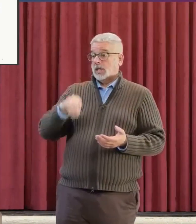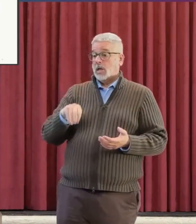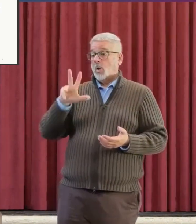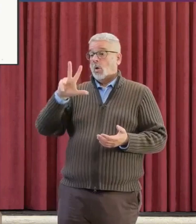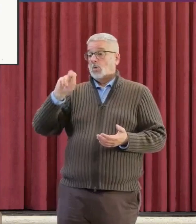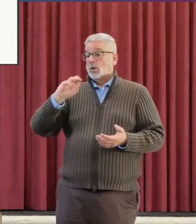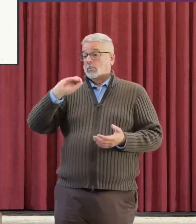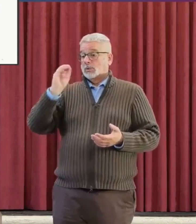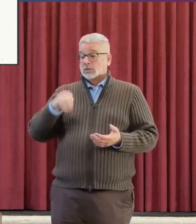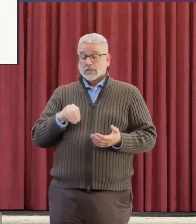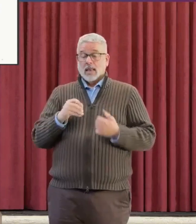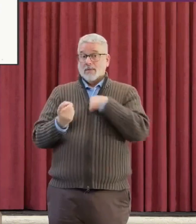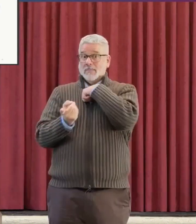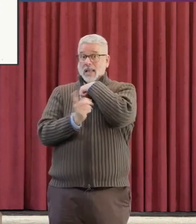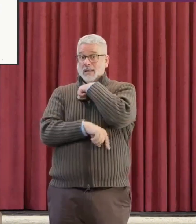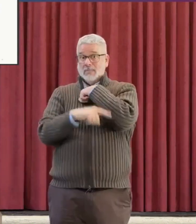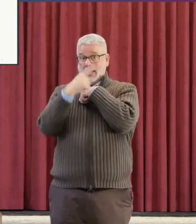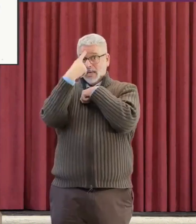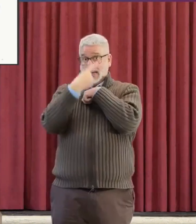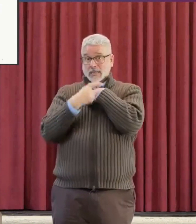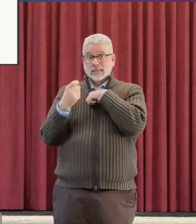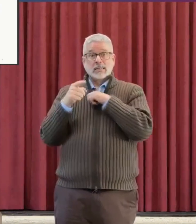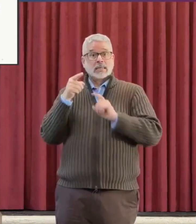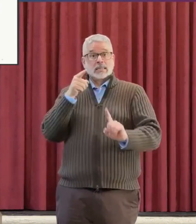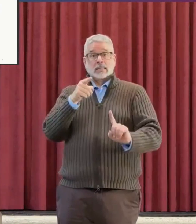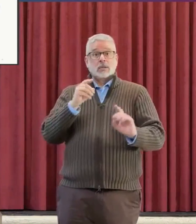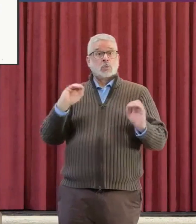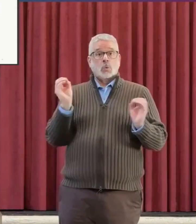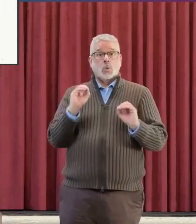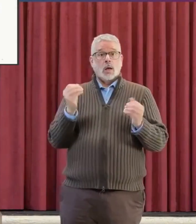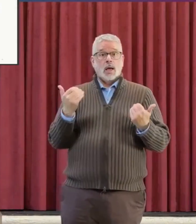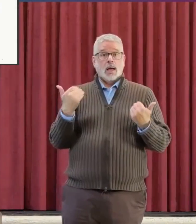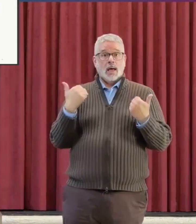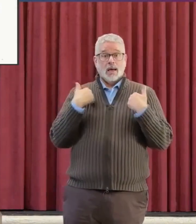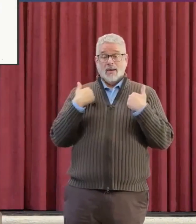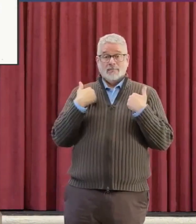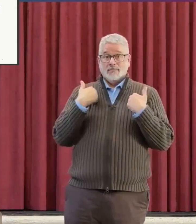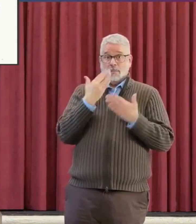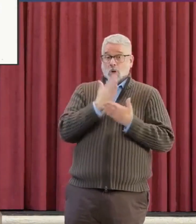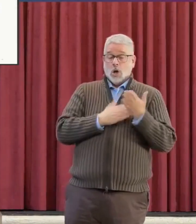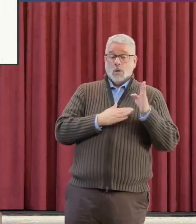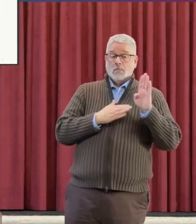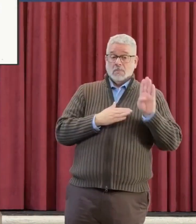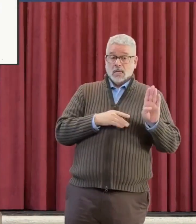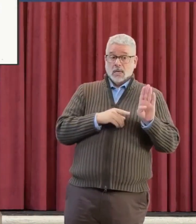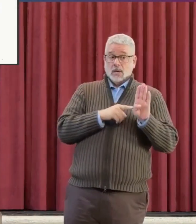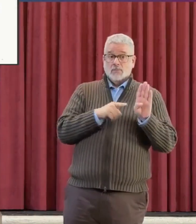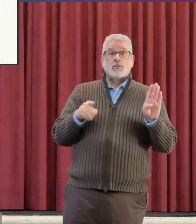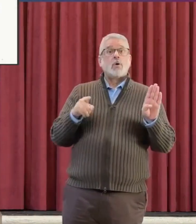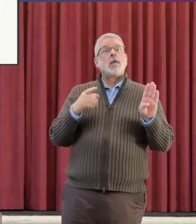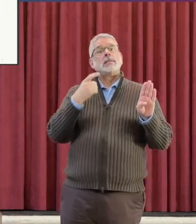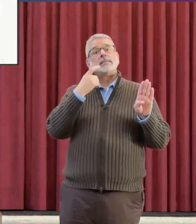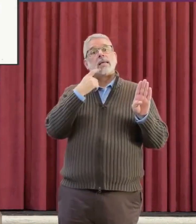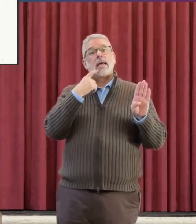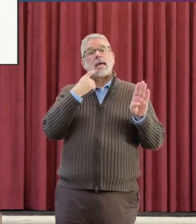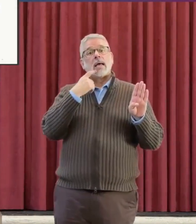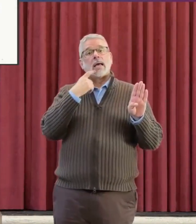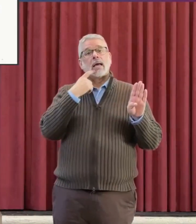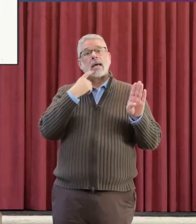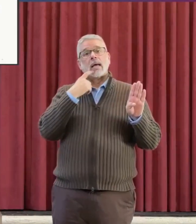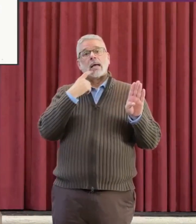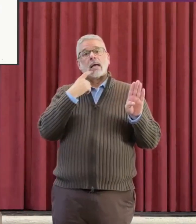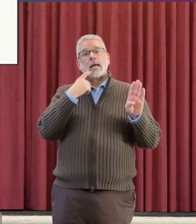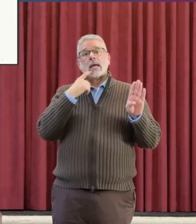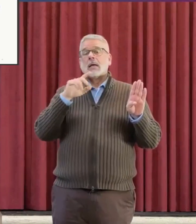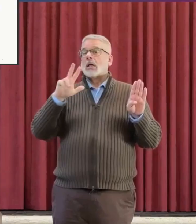30% of penalty because he didn't have Medicare Part B for like say